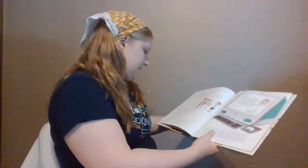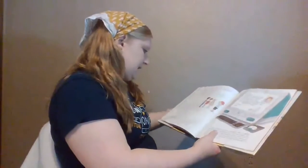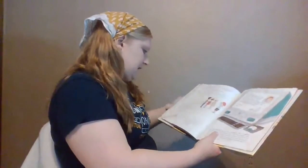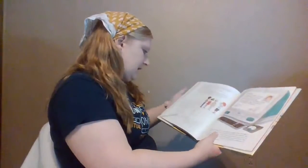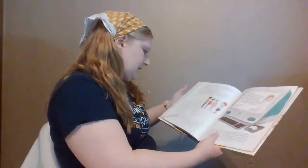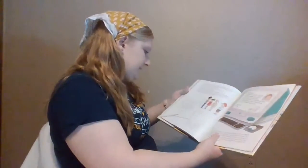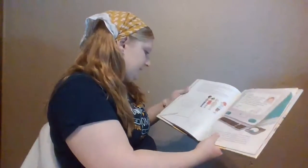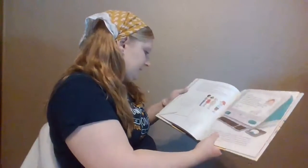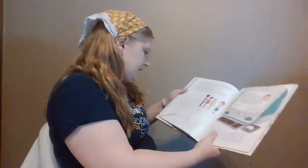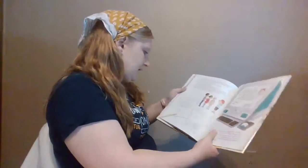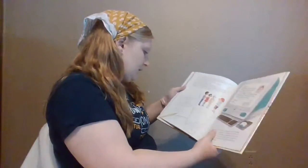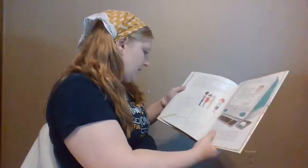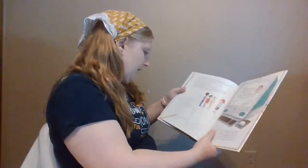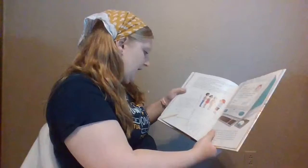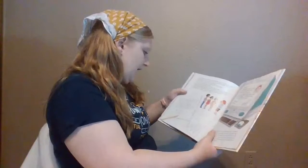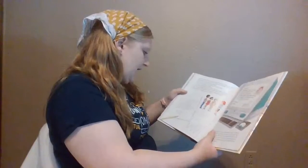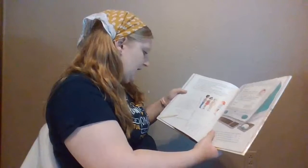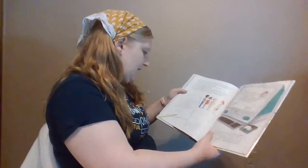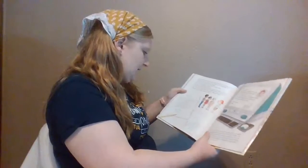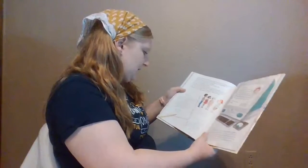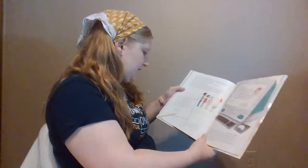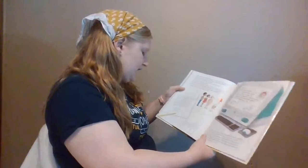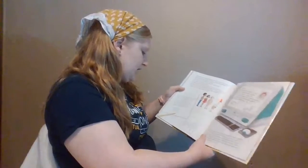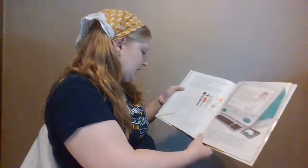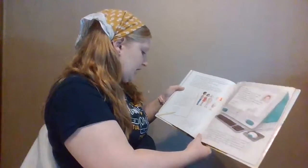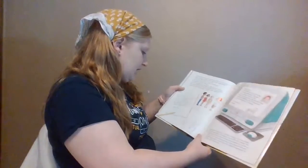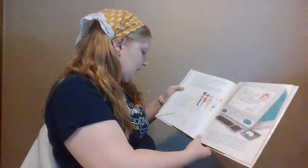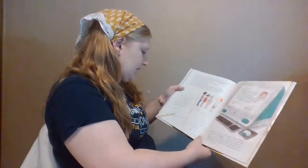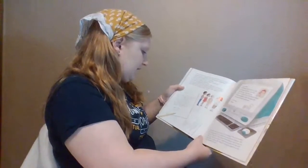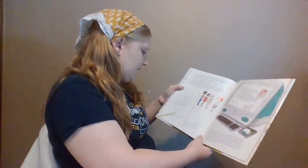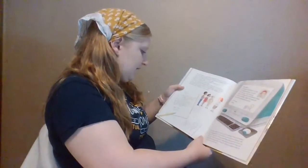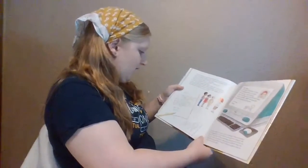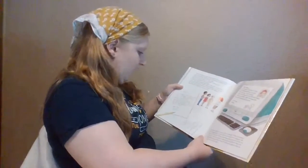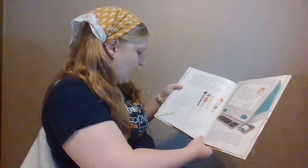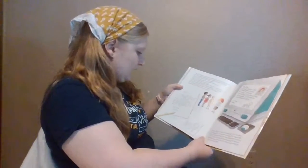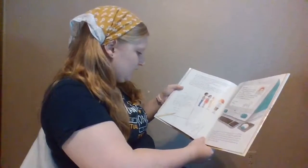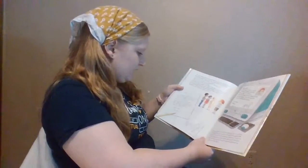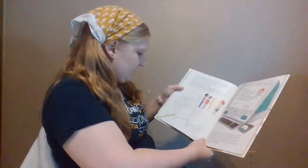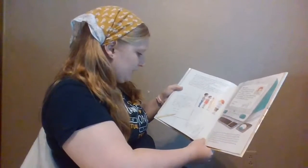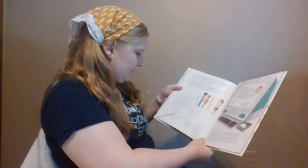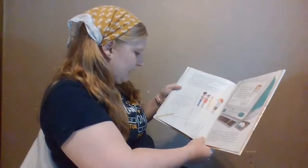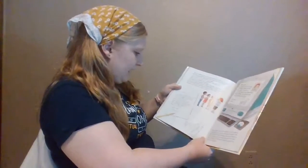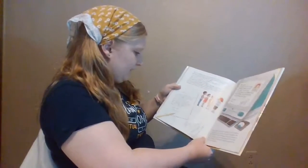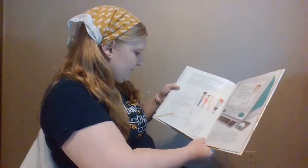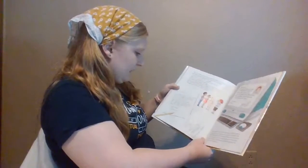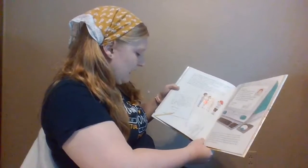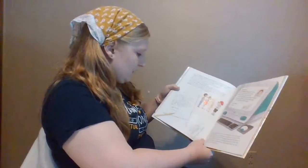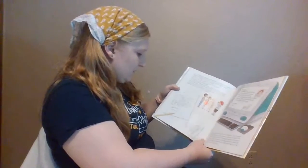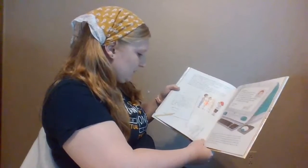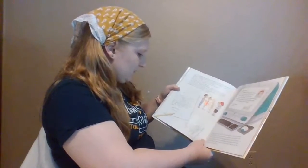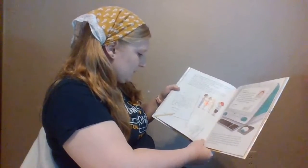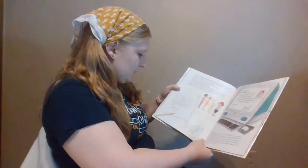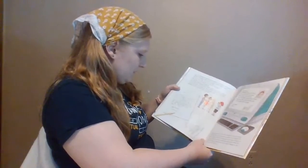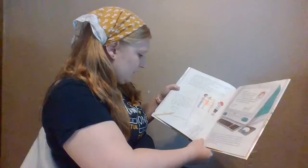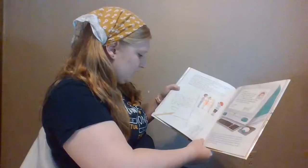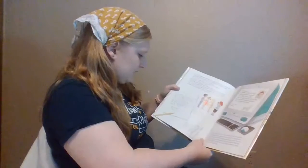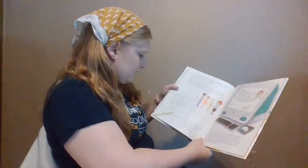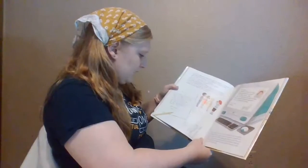my dog. Why? I can help teach the dog things. I teach for the play. How know this? We